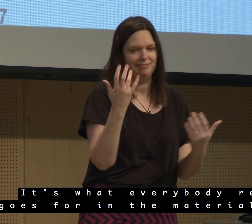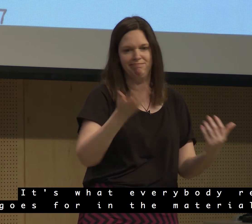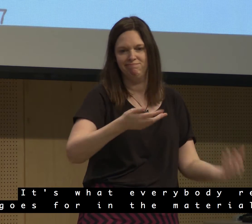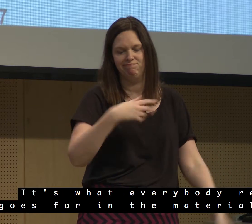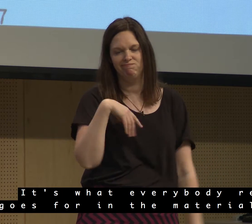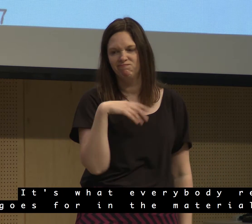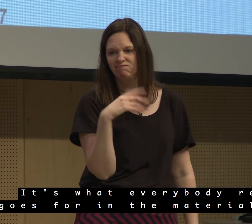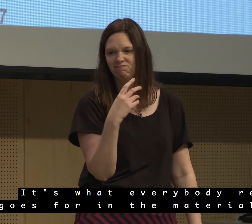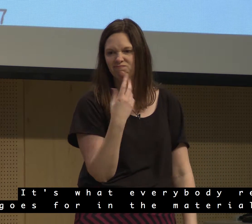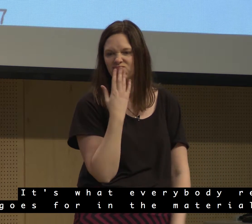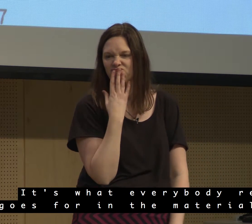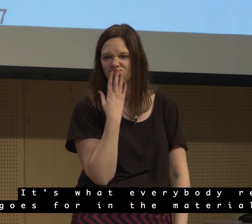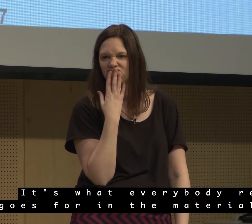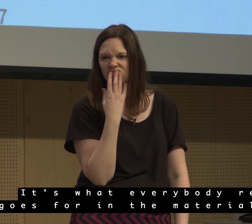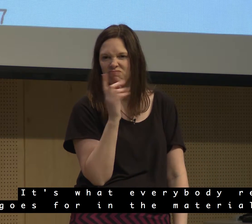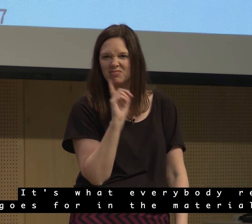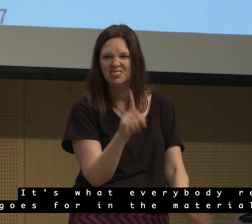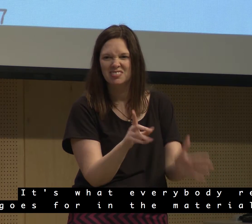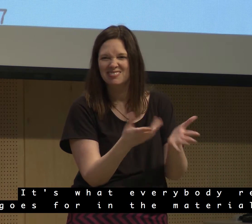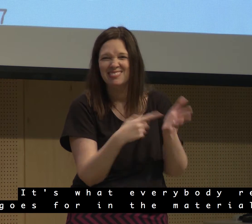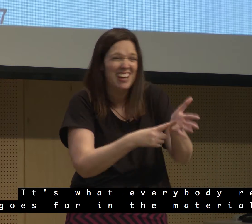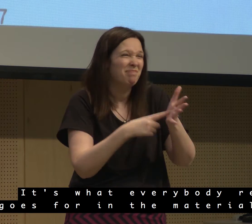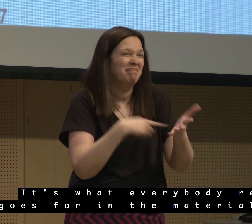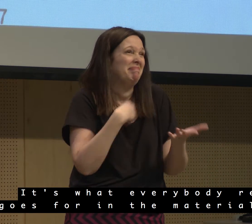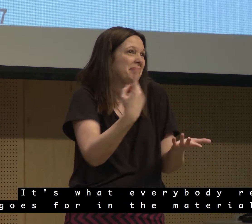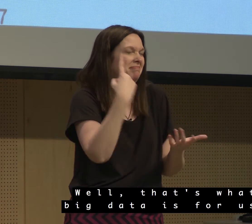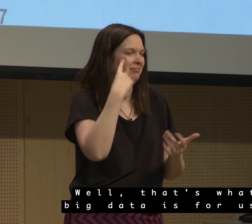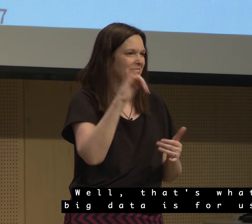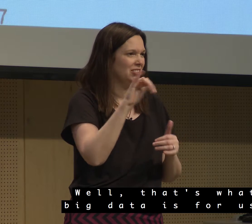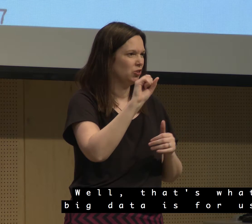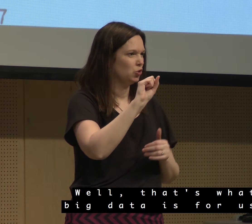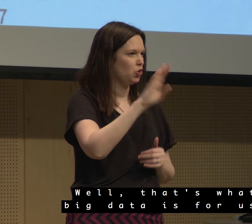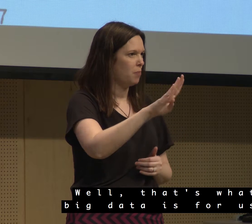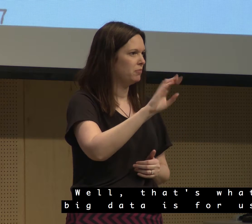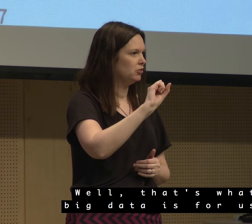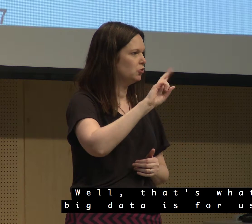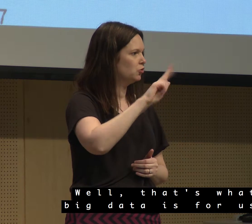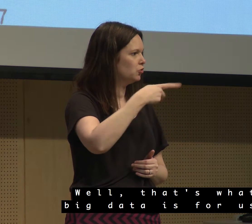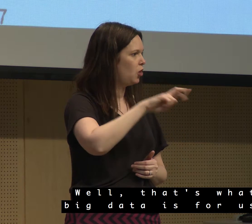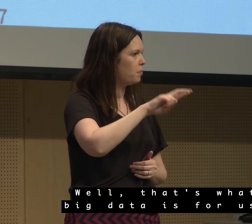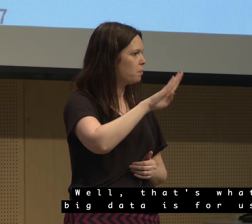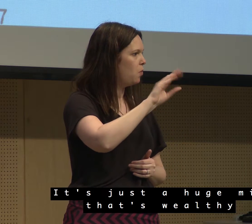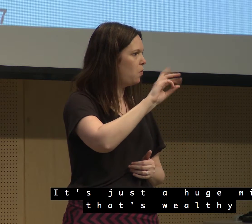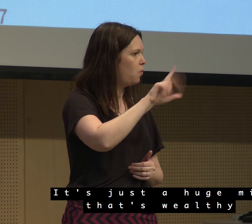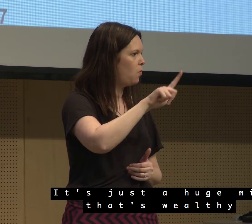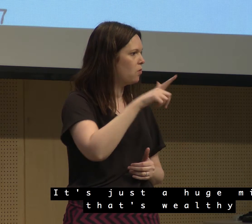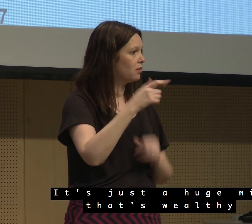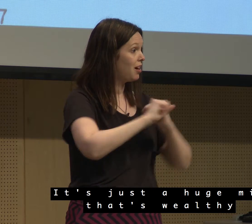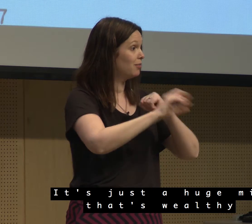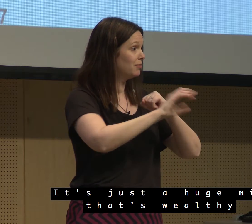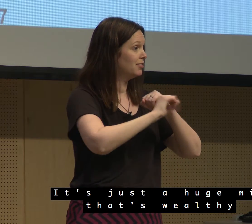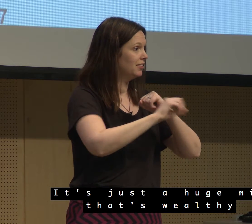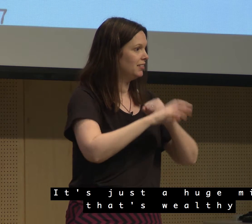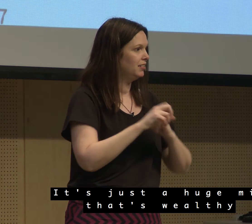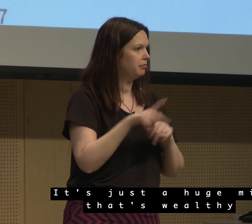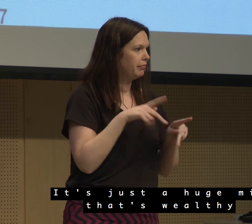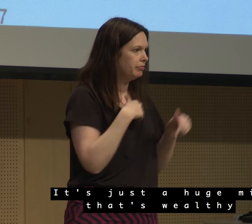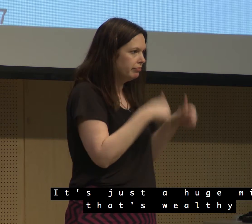what everybody really goes for in the material world. Well, that's what big data is for us. It's just a huge